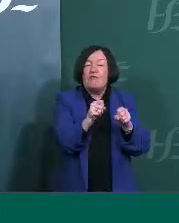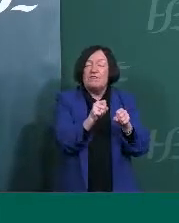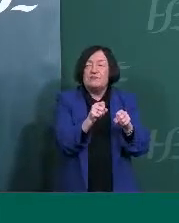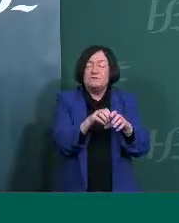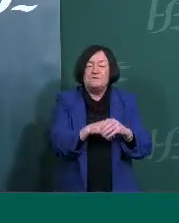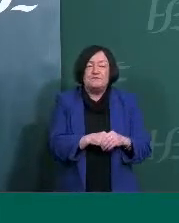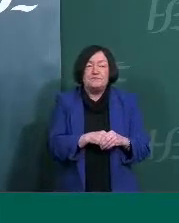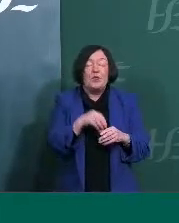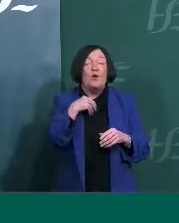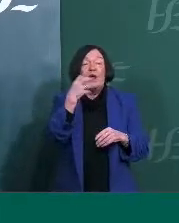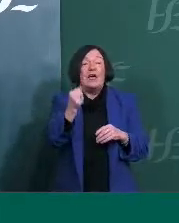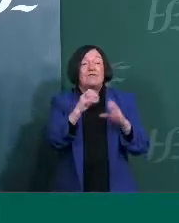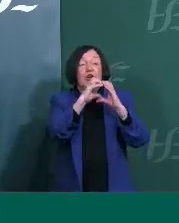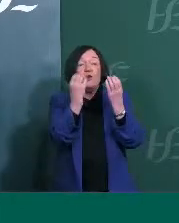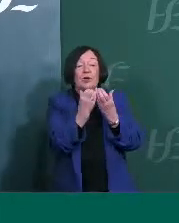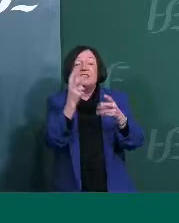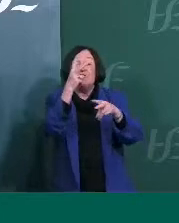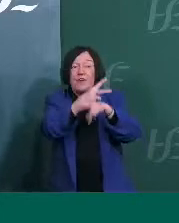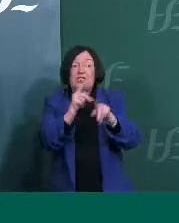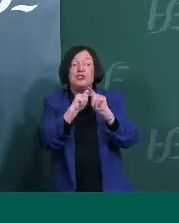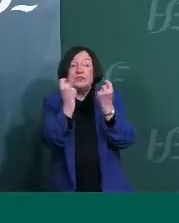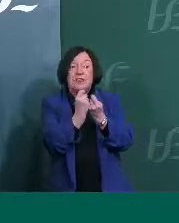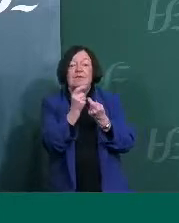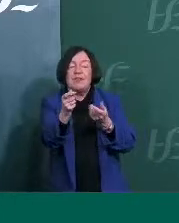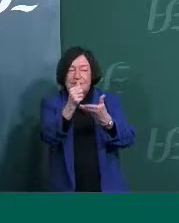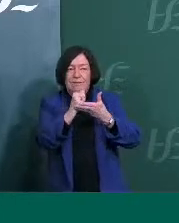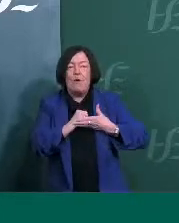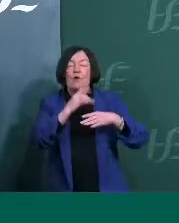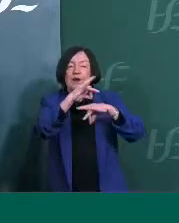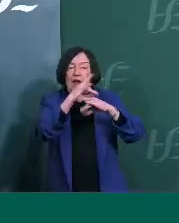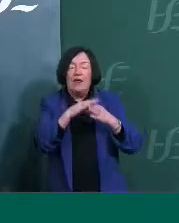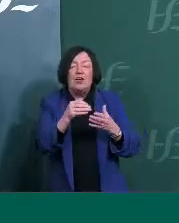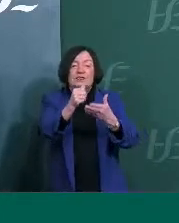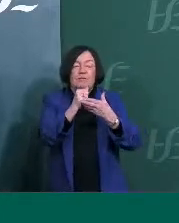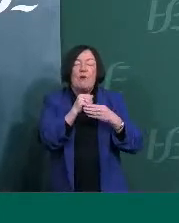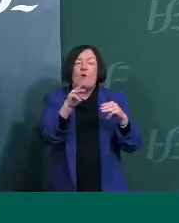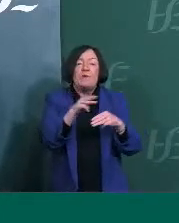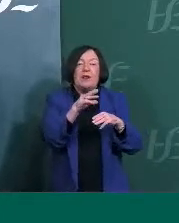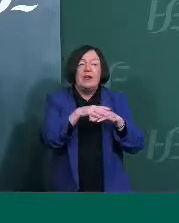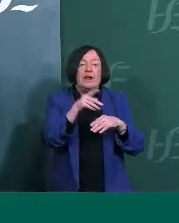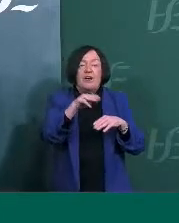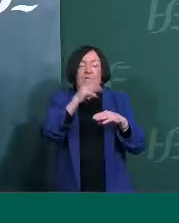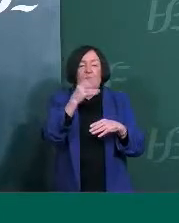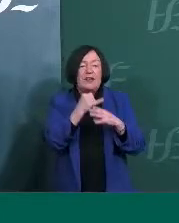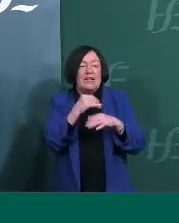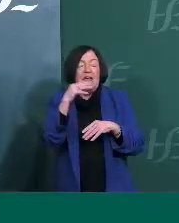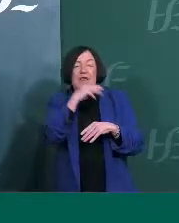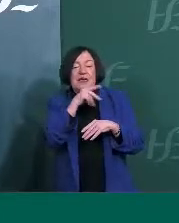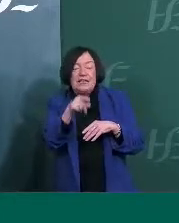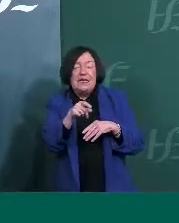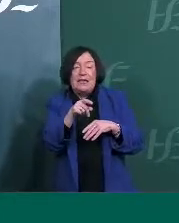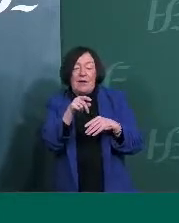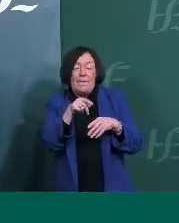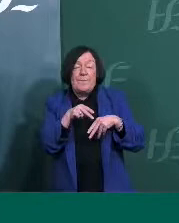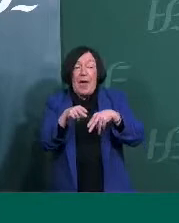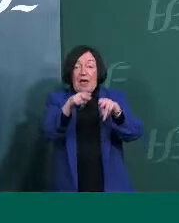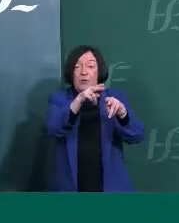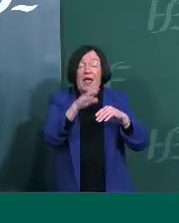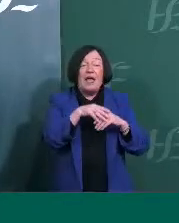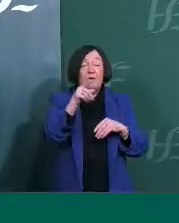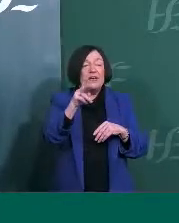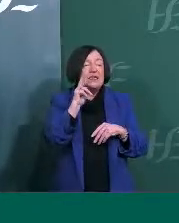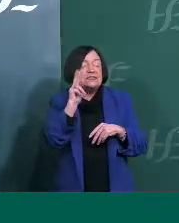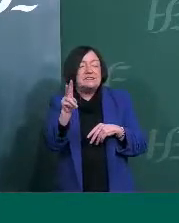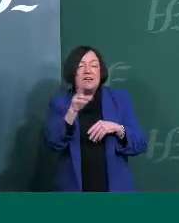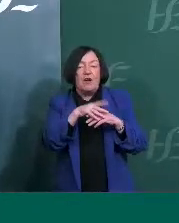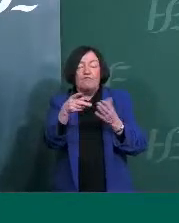things. We have our community intervention teams which do support hospitals, so support people in terms of a more acute discharge pathway. And we can see that in